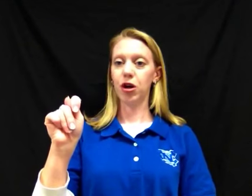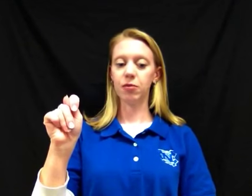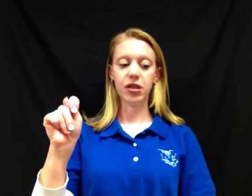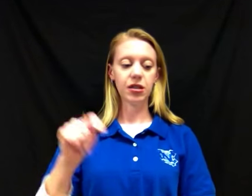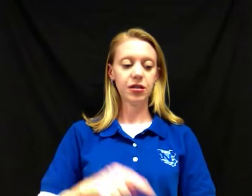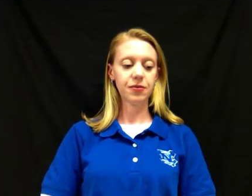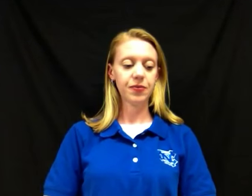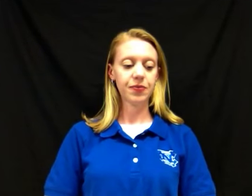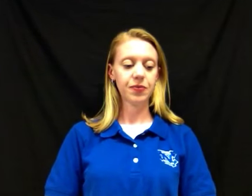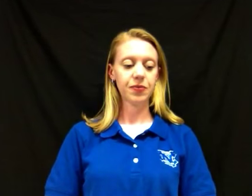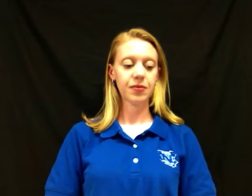apartment,